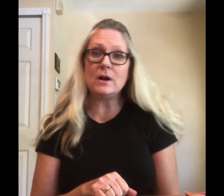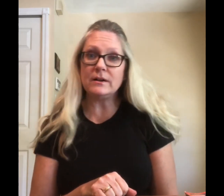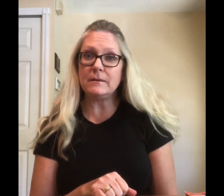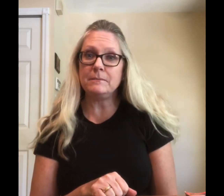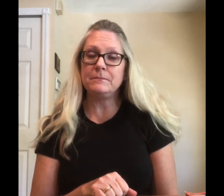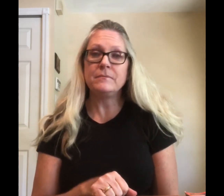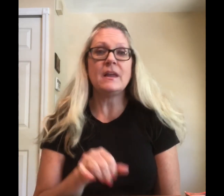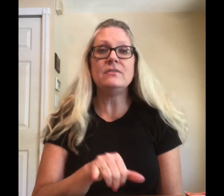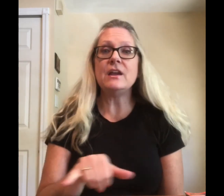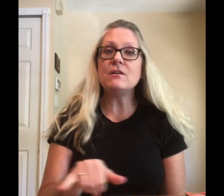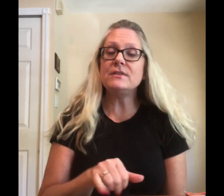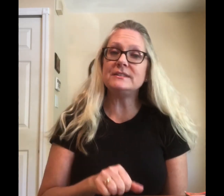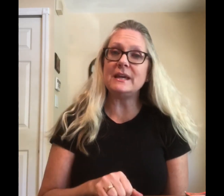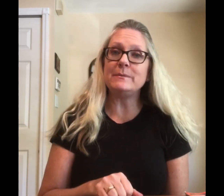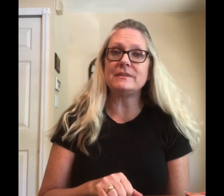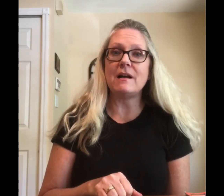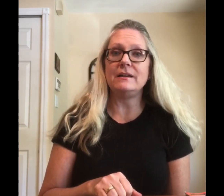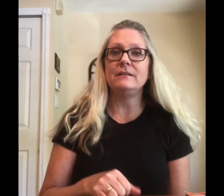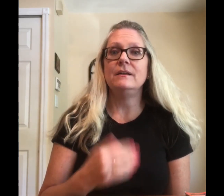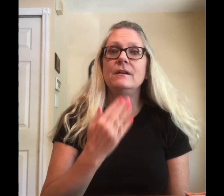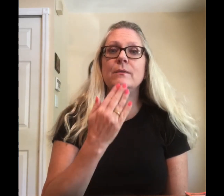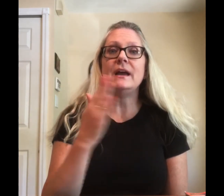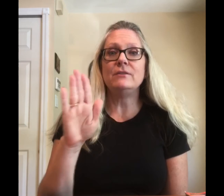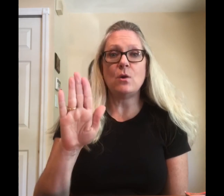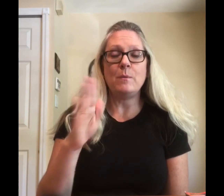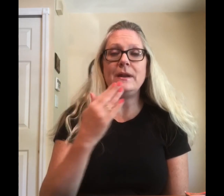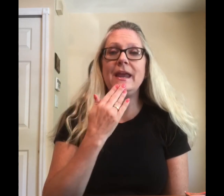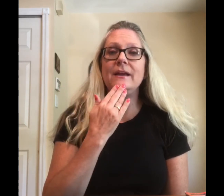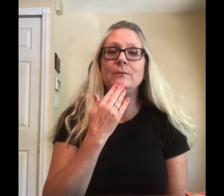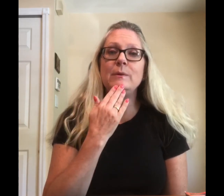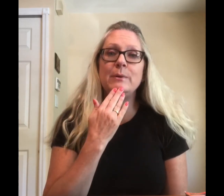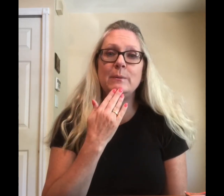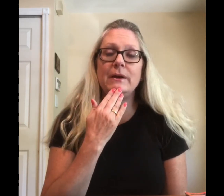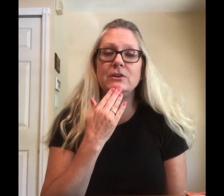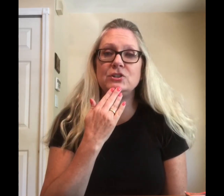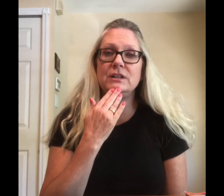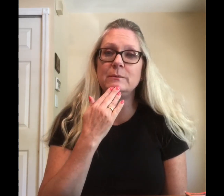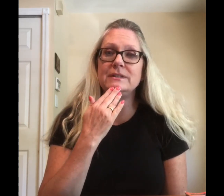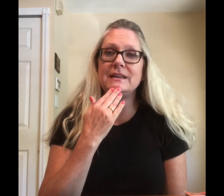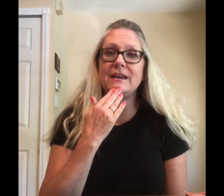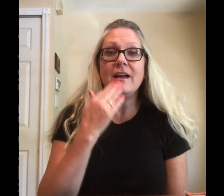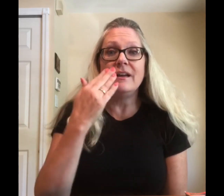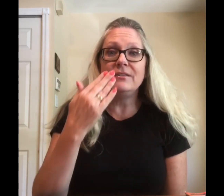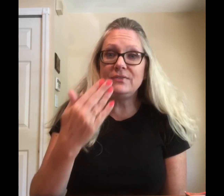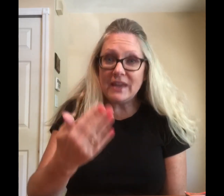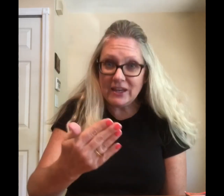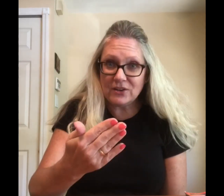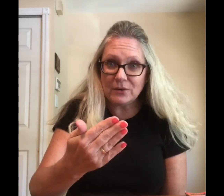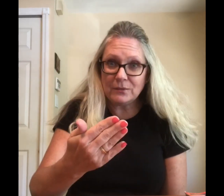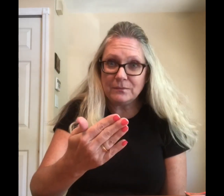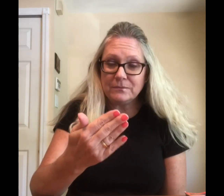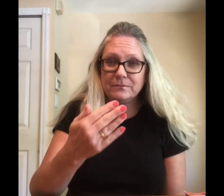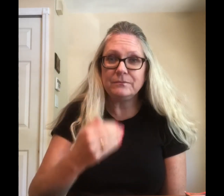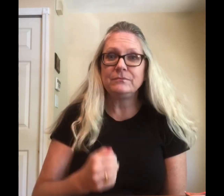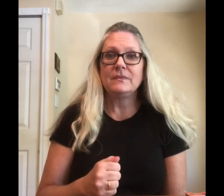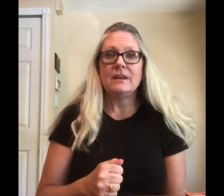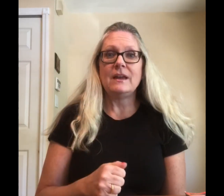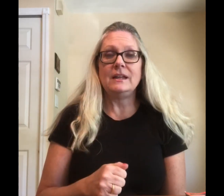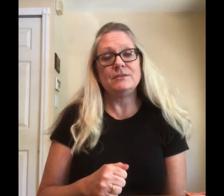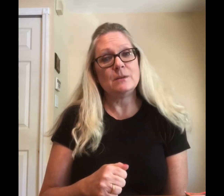welcome. And they are the same sign. We have an open hand and we put it by our chin and we say thank you. And if someone says